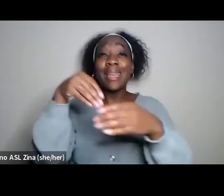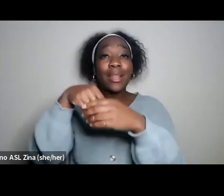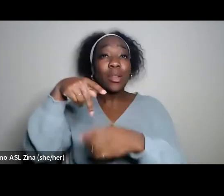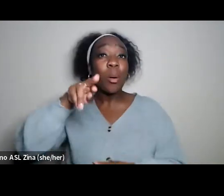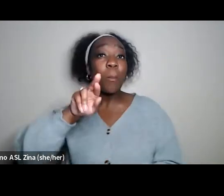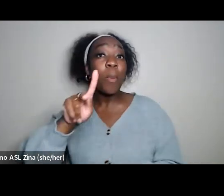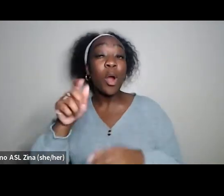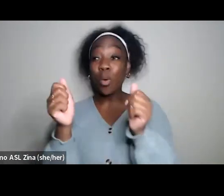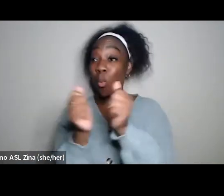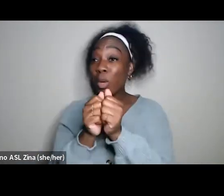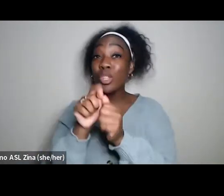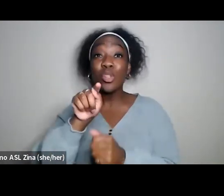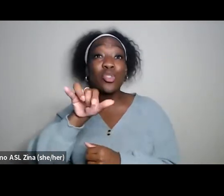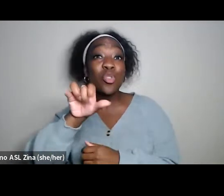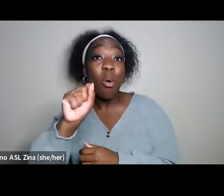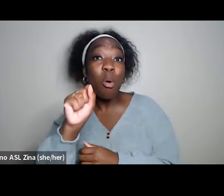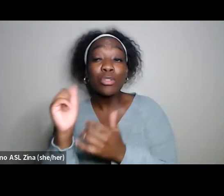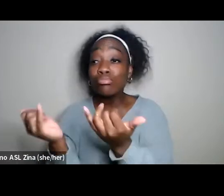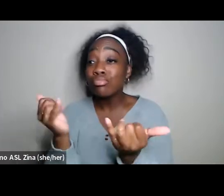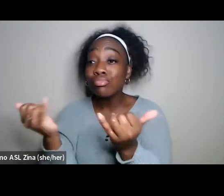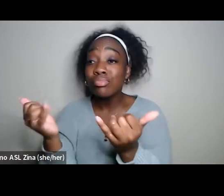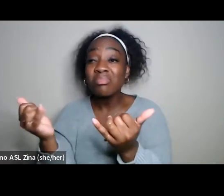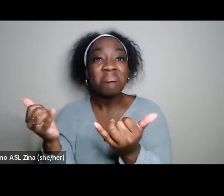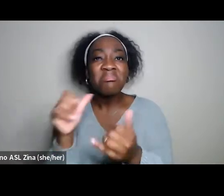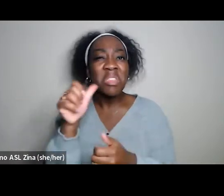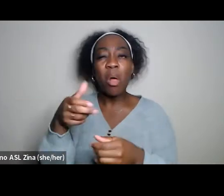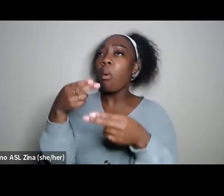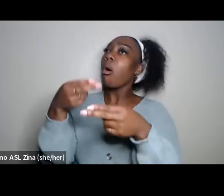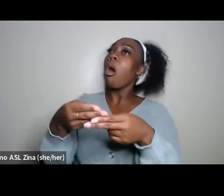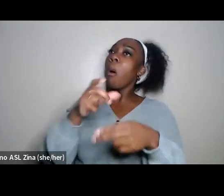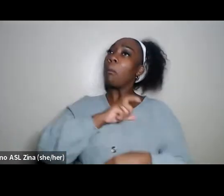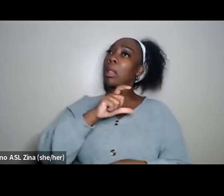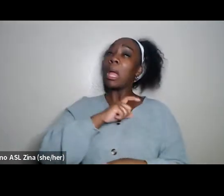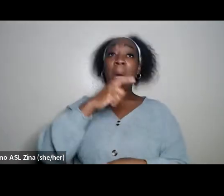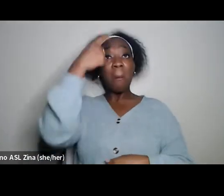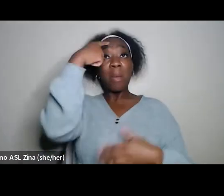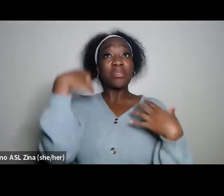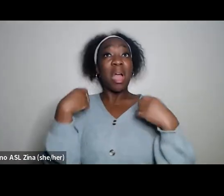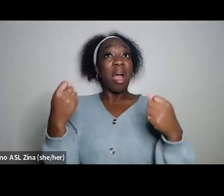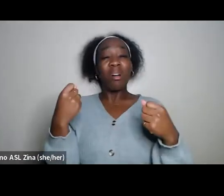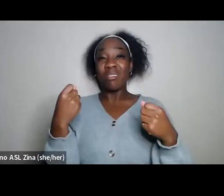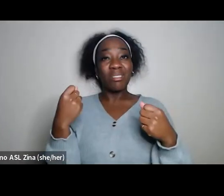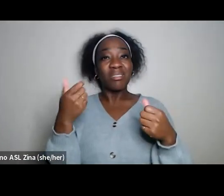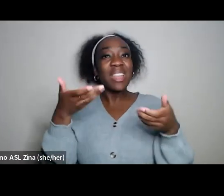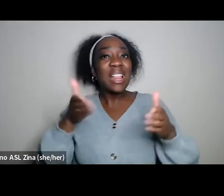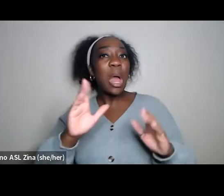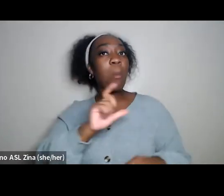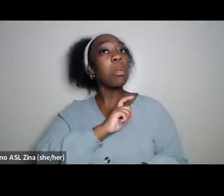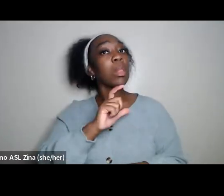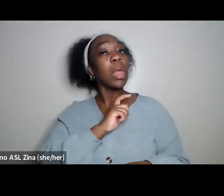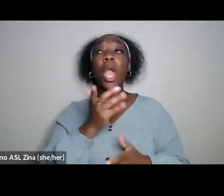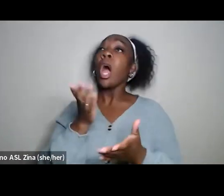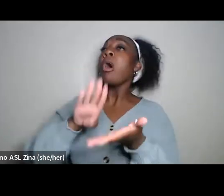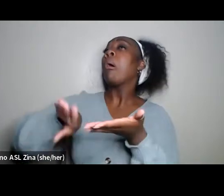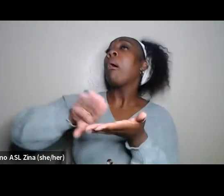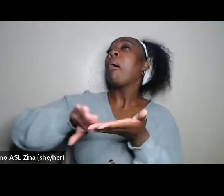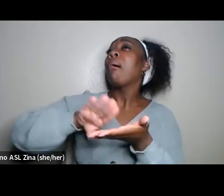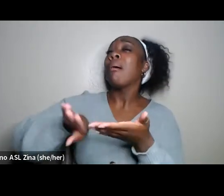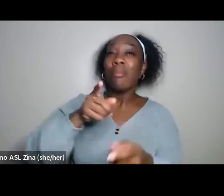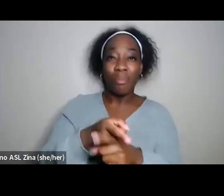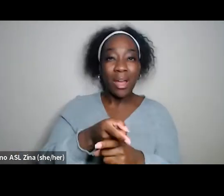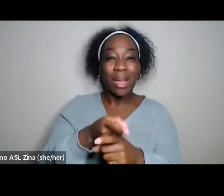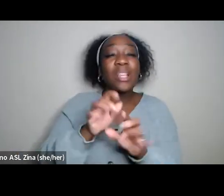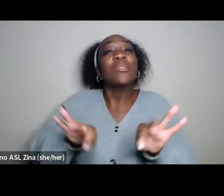right? They don't say, they give every excuse to the police then, right? So it's important that we think about